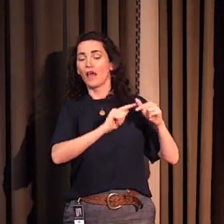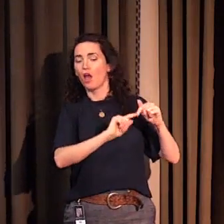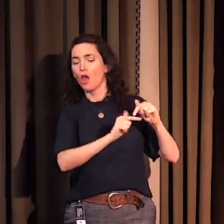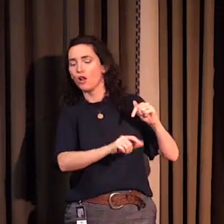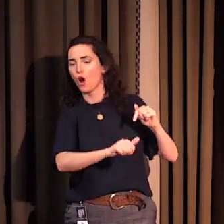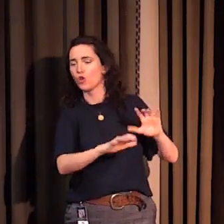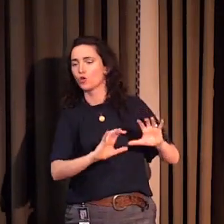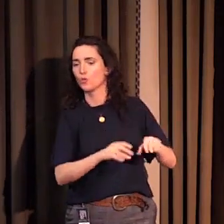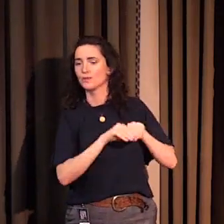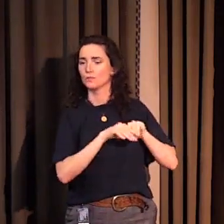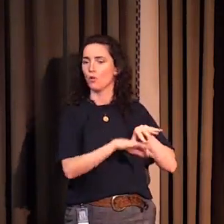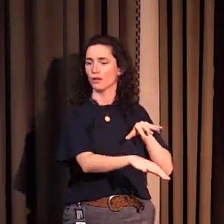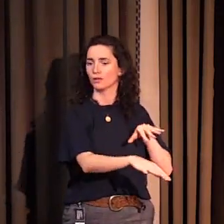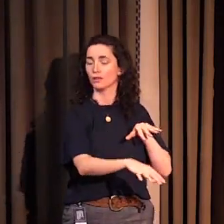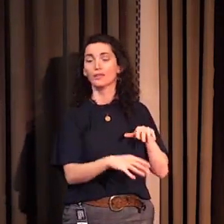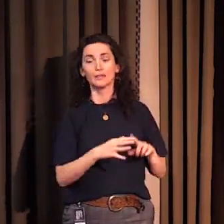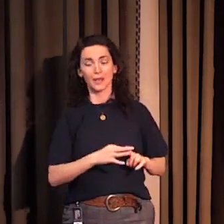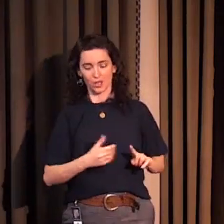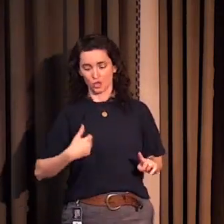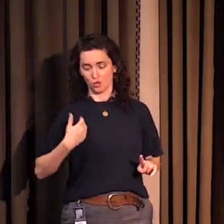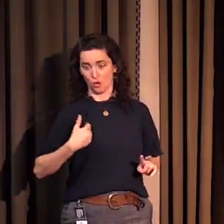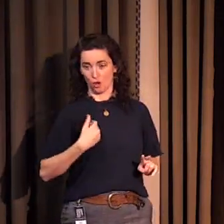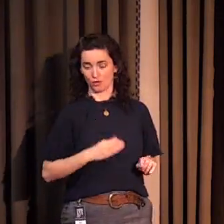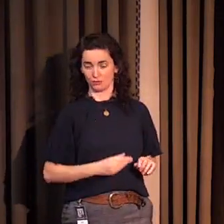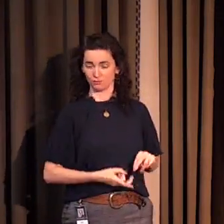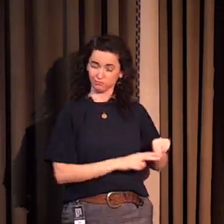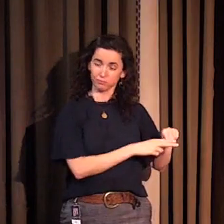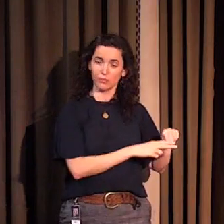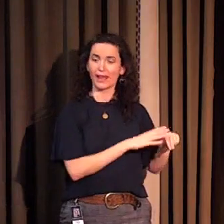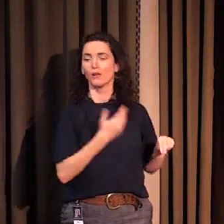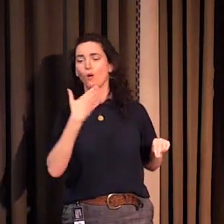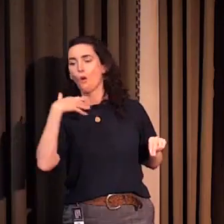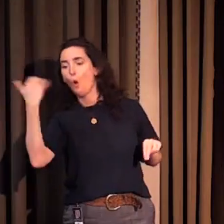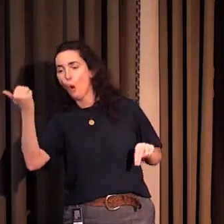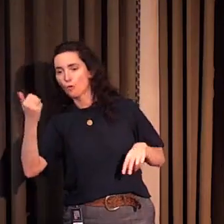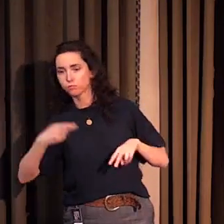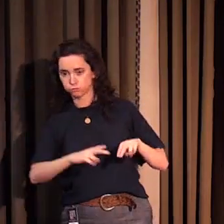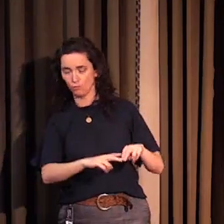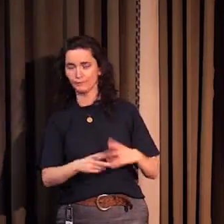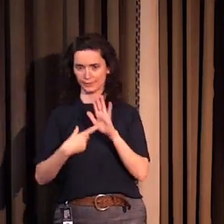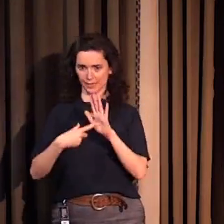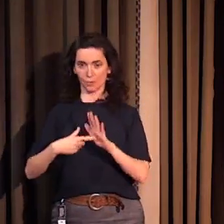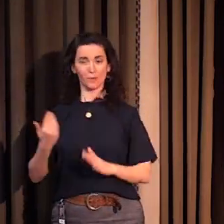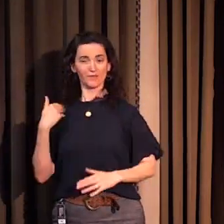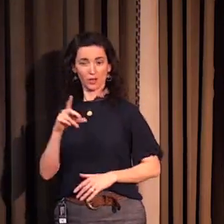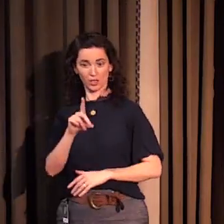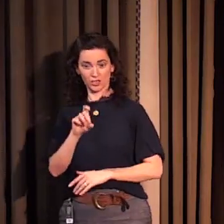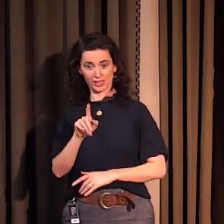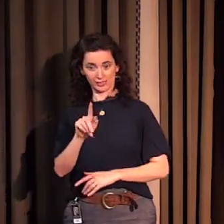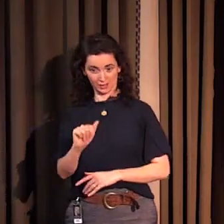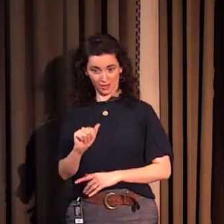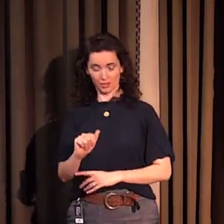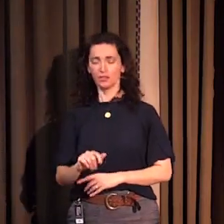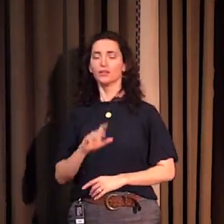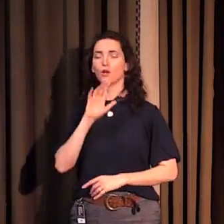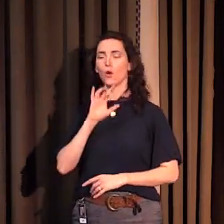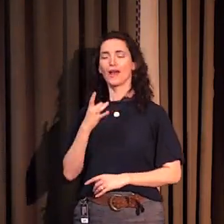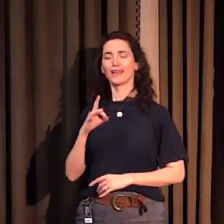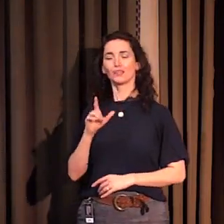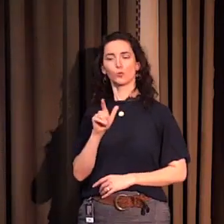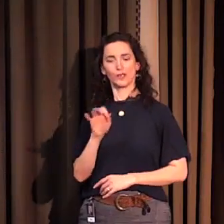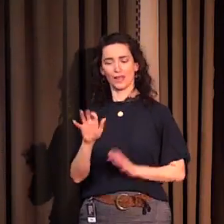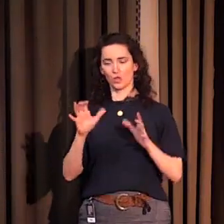older people and younger people. So what happened in prior surges in Delta is 18 through 29-year-olds started off being